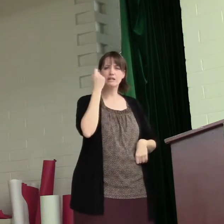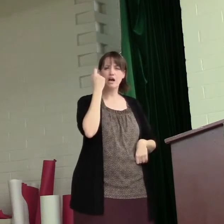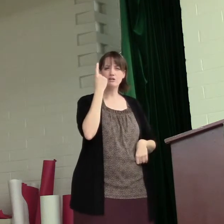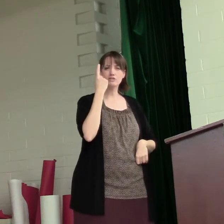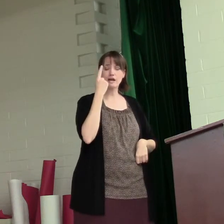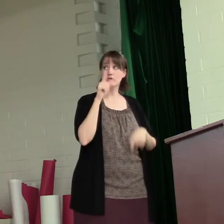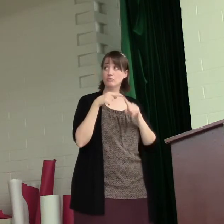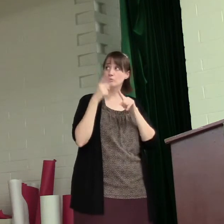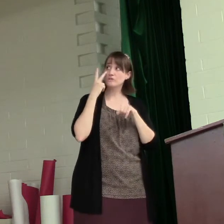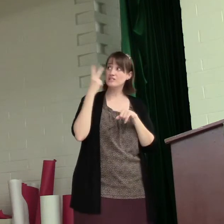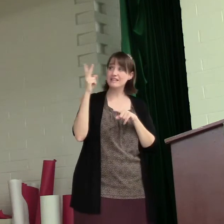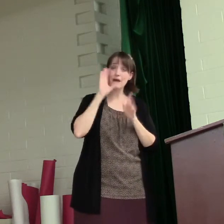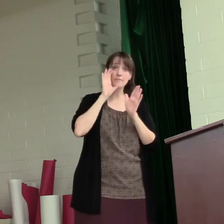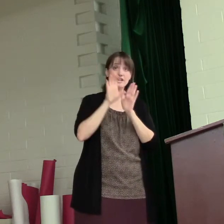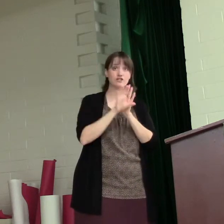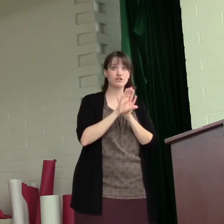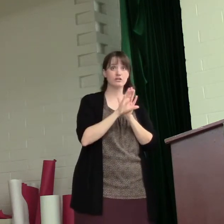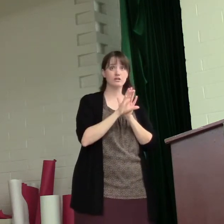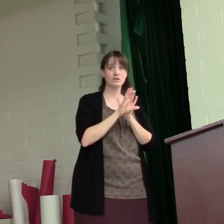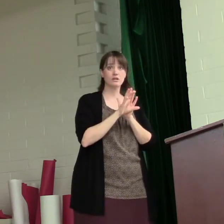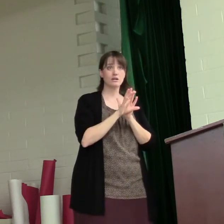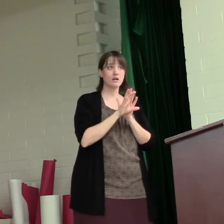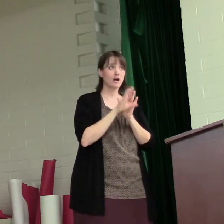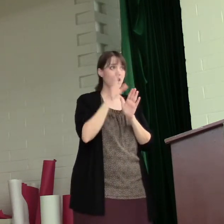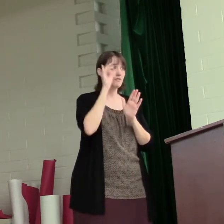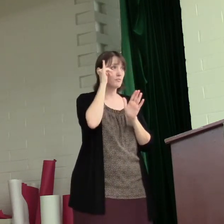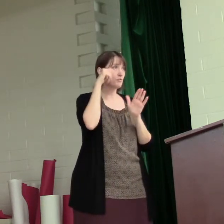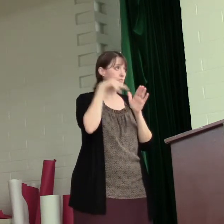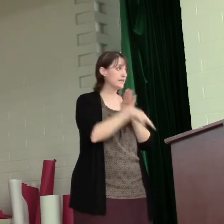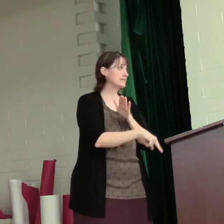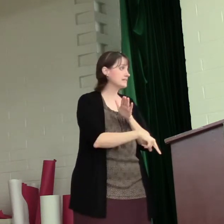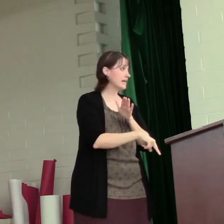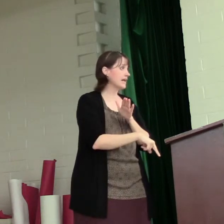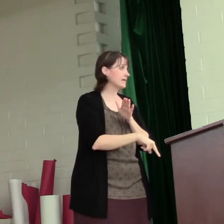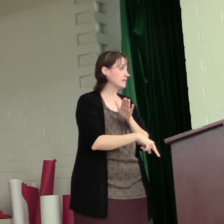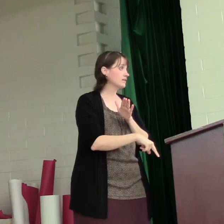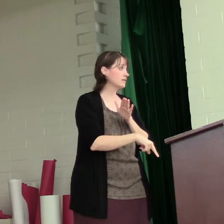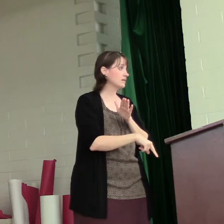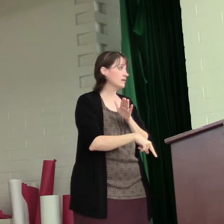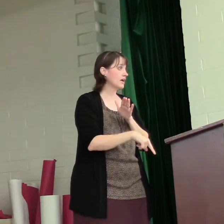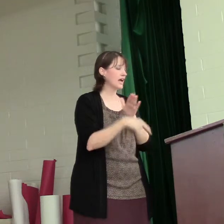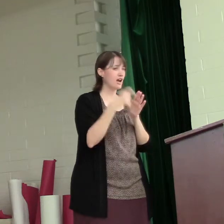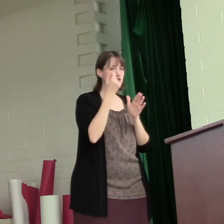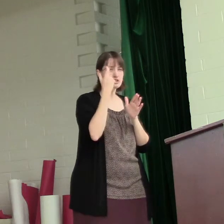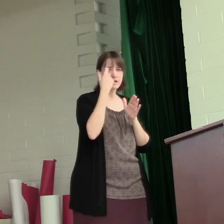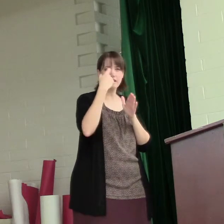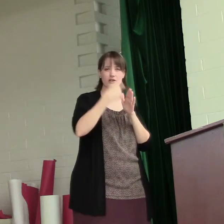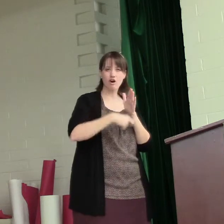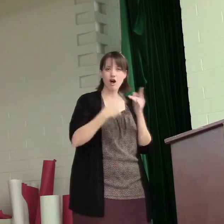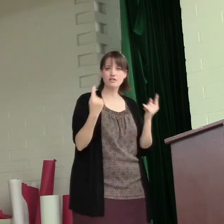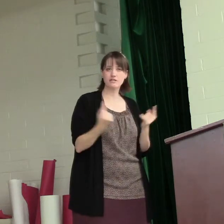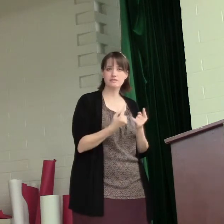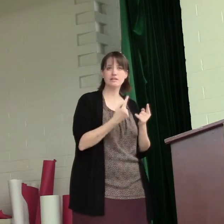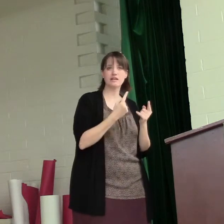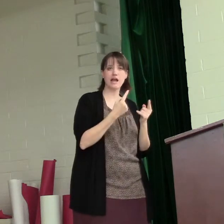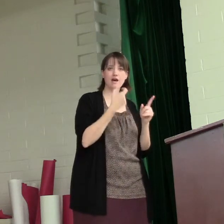Understand when you see that picture of the bull being slain, and understanding the cost of sin and how that